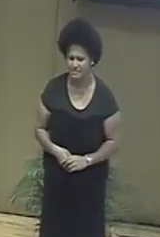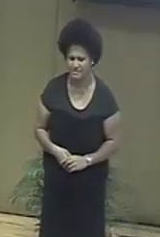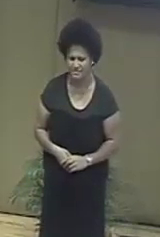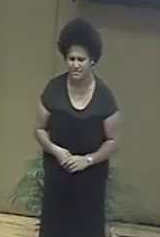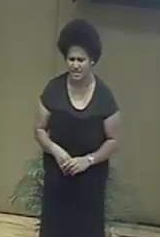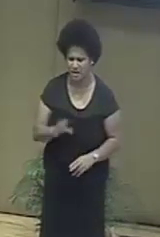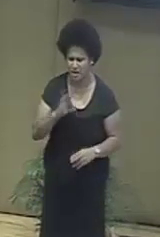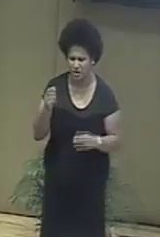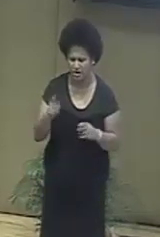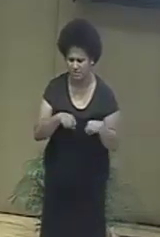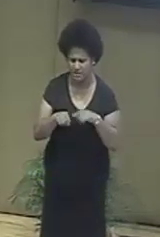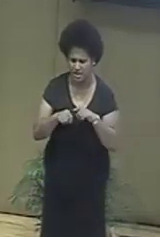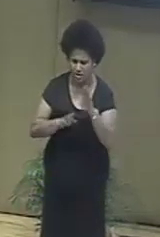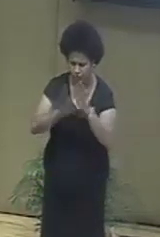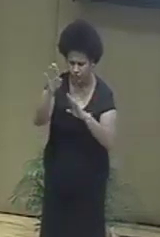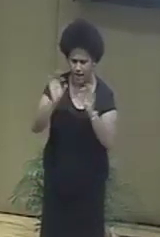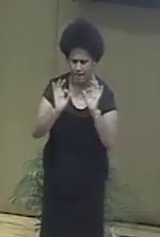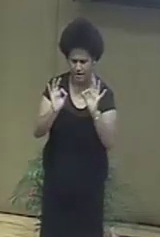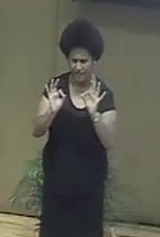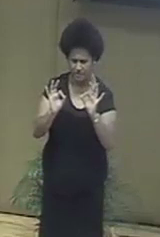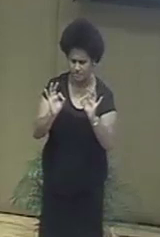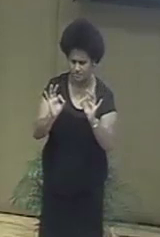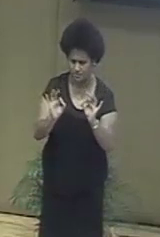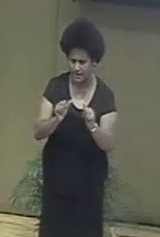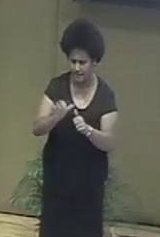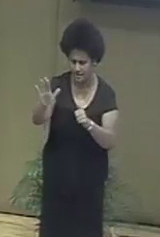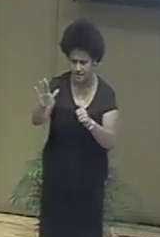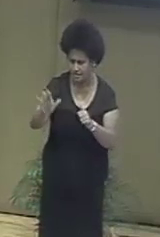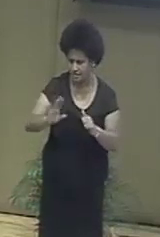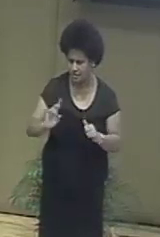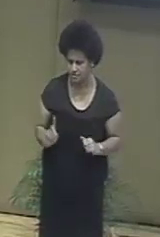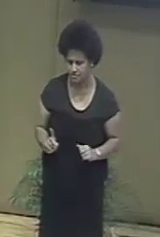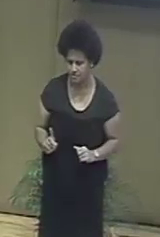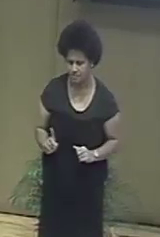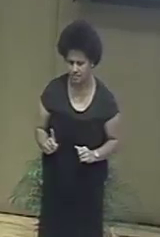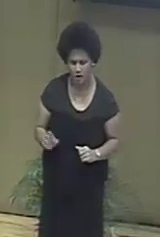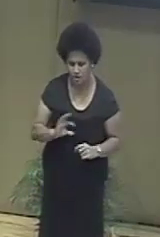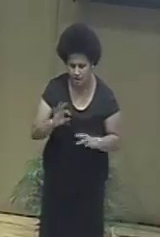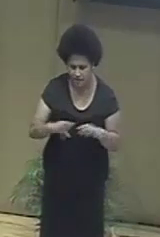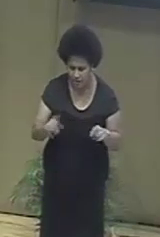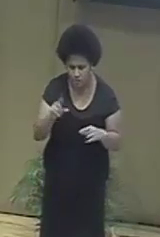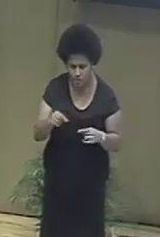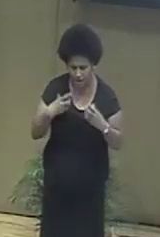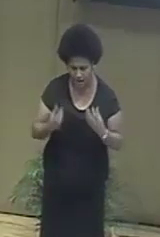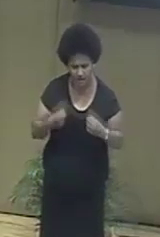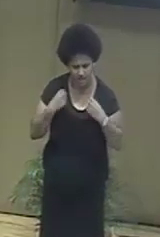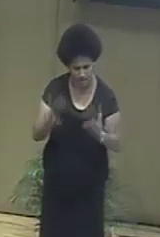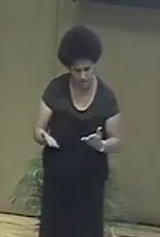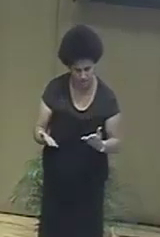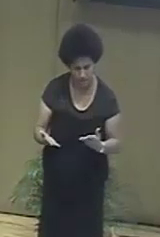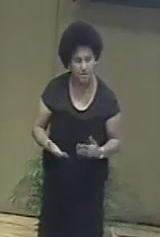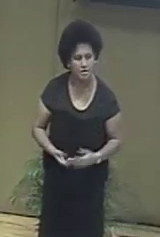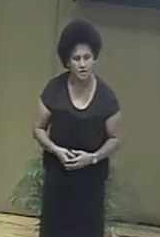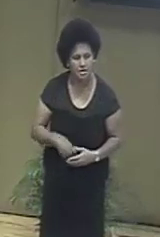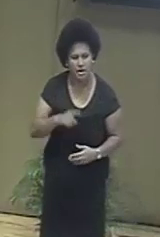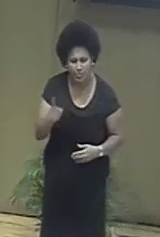It's not rocket science either. I mean, many of the things we do are available in the tools we have at our